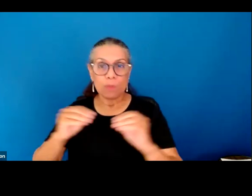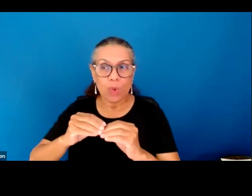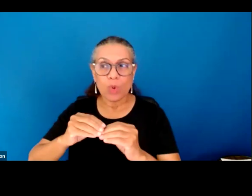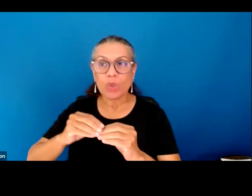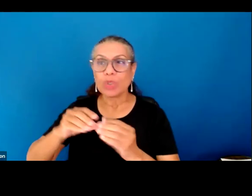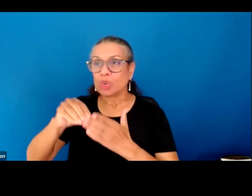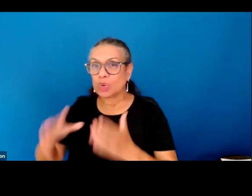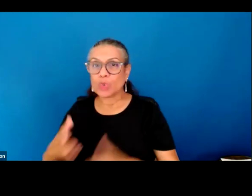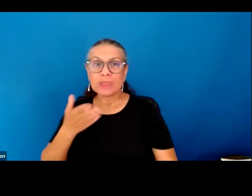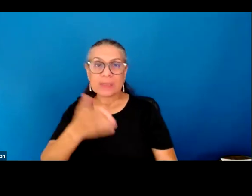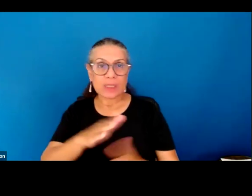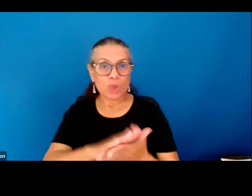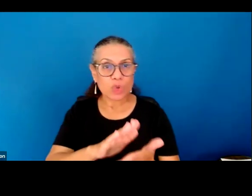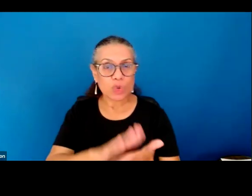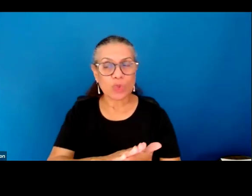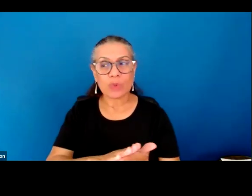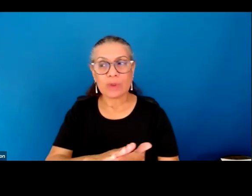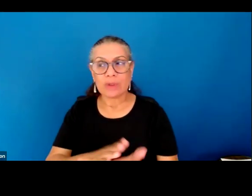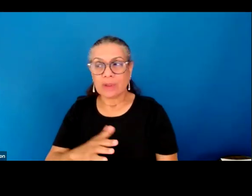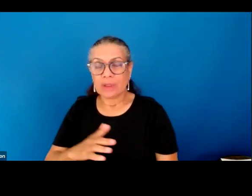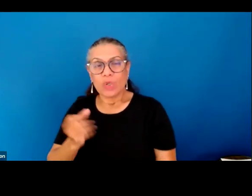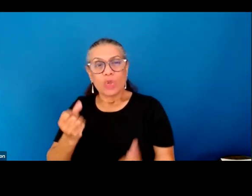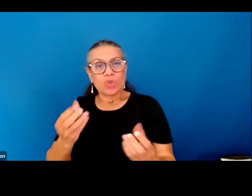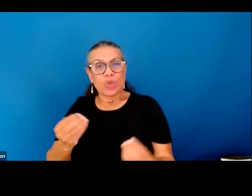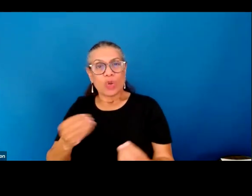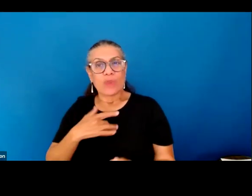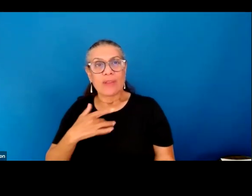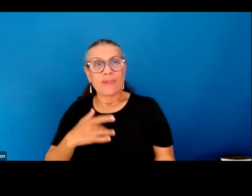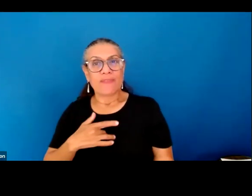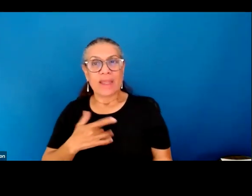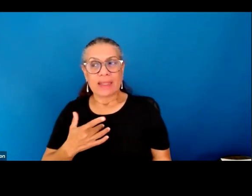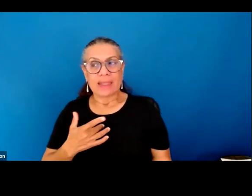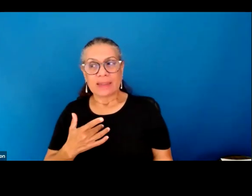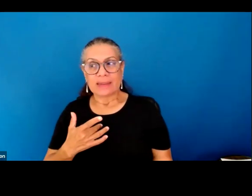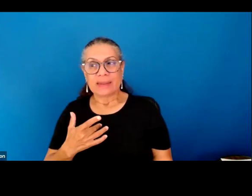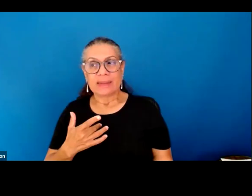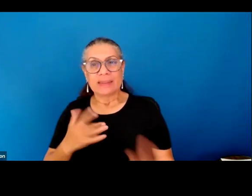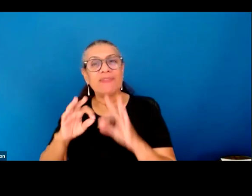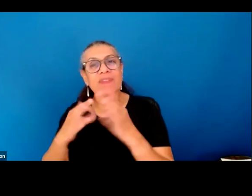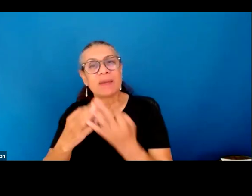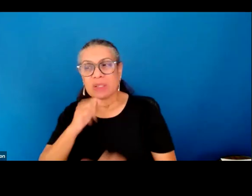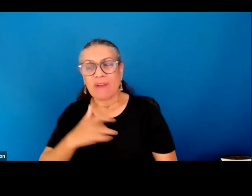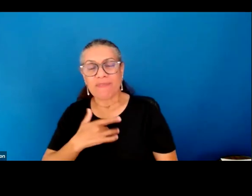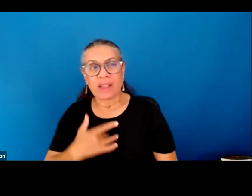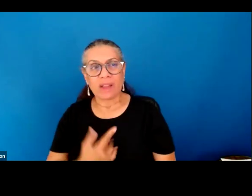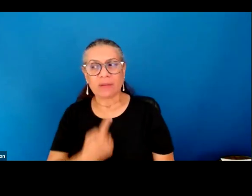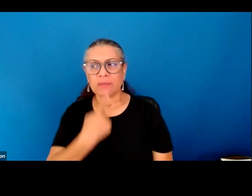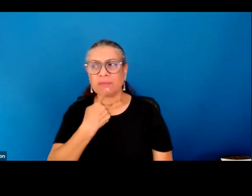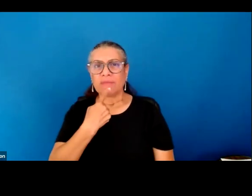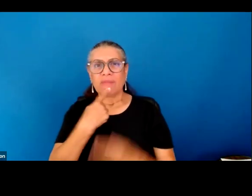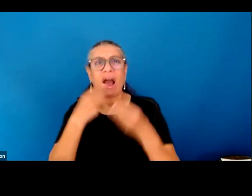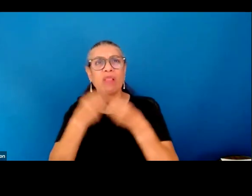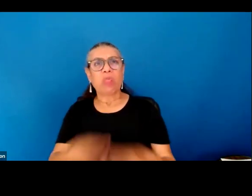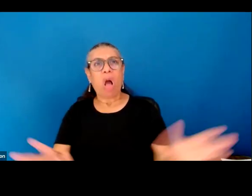feeling for families that they have not lost the lottery if they end up in one of them, but that there is